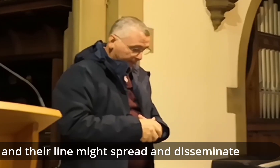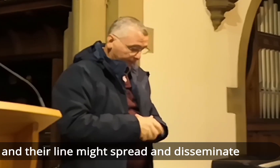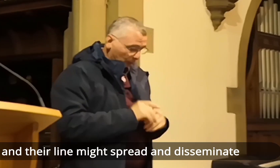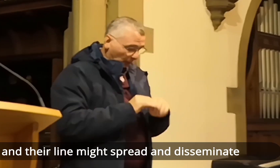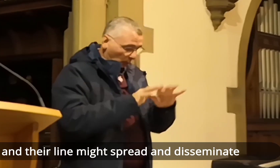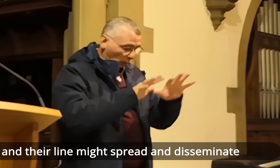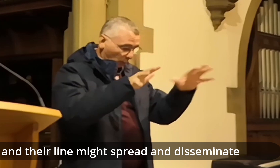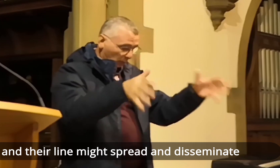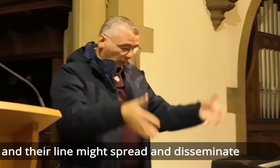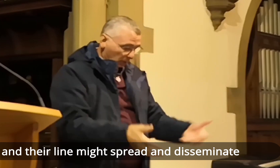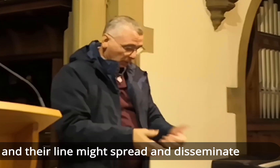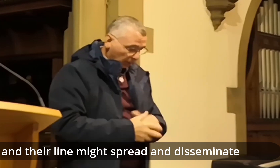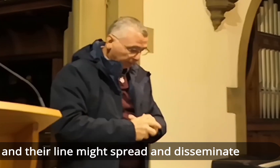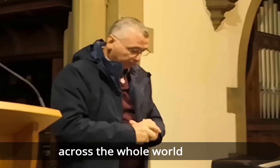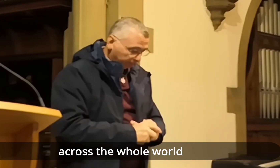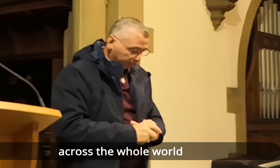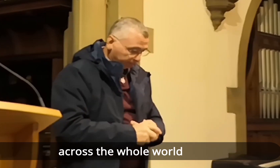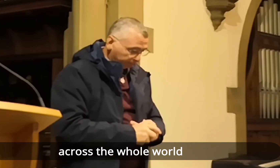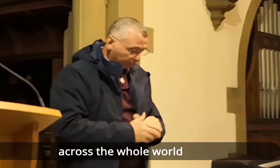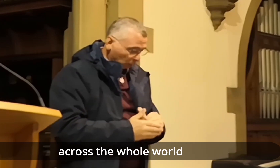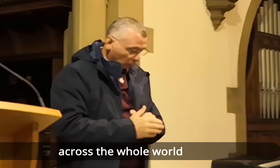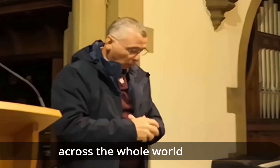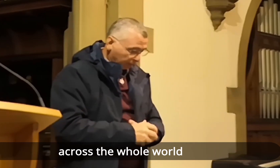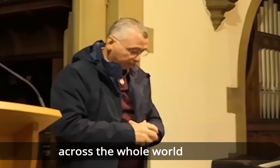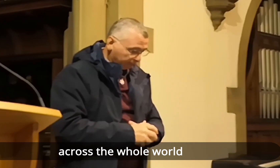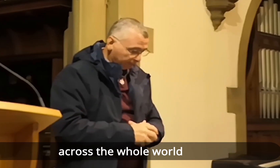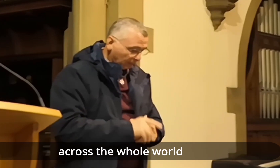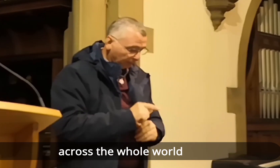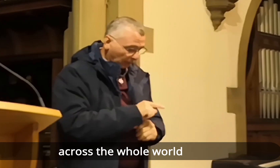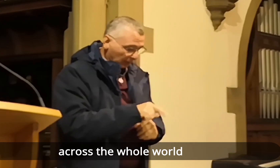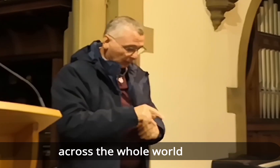might spread and disseminate across the whole world.